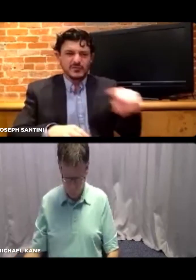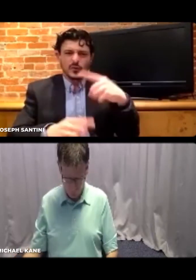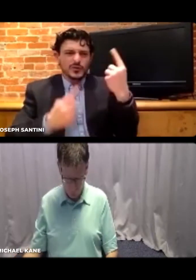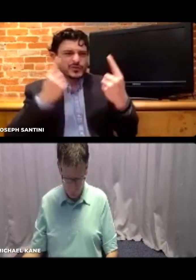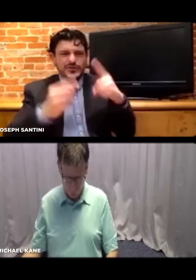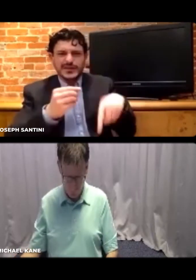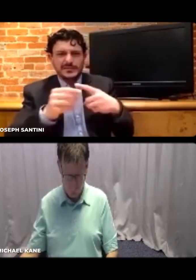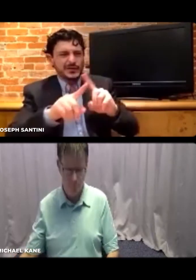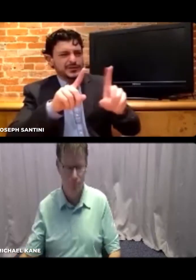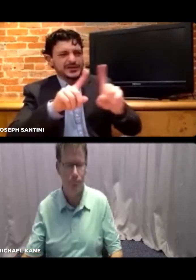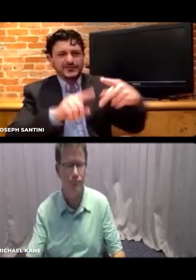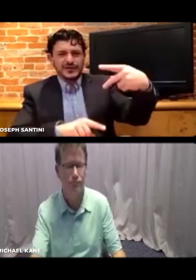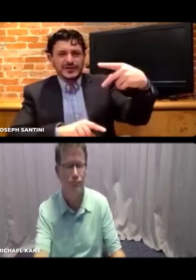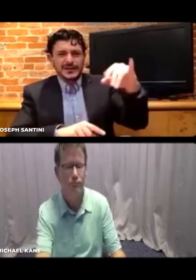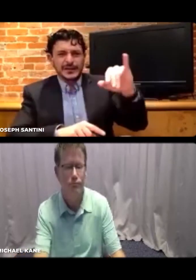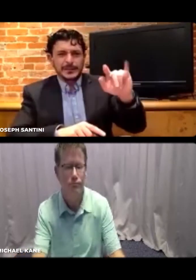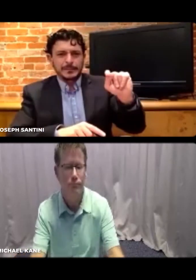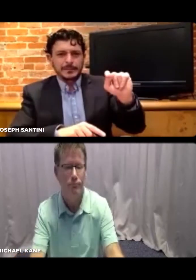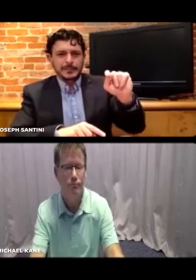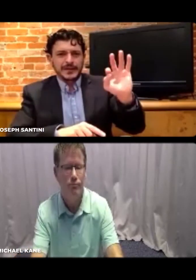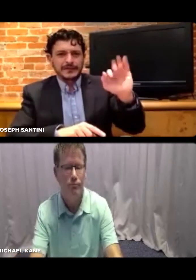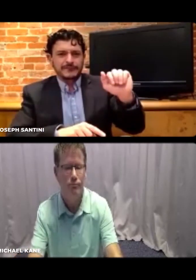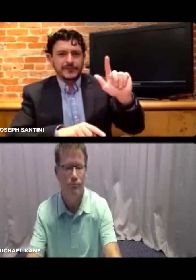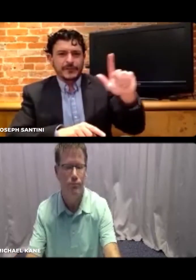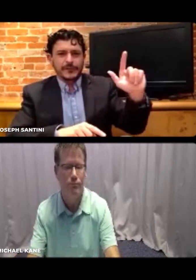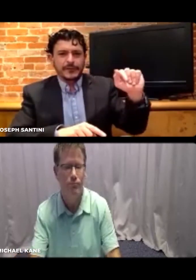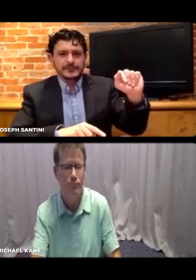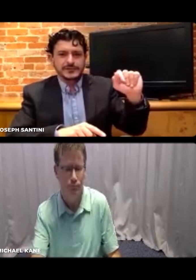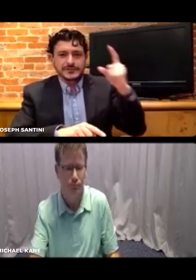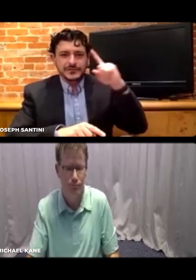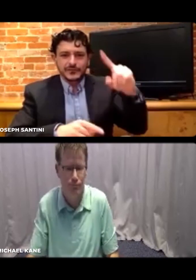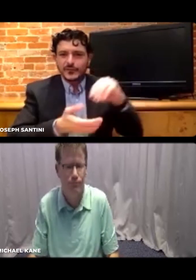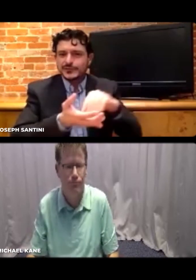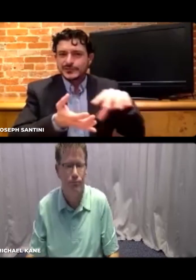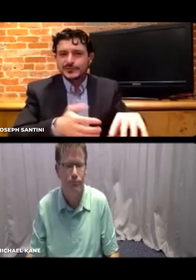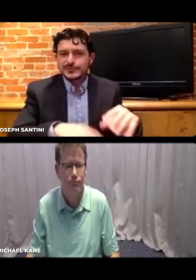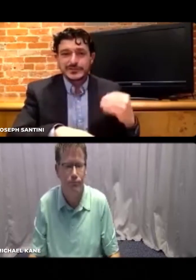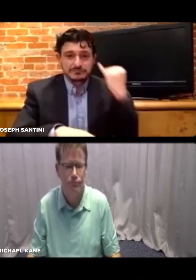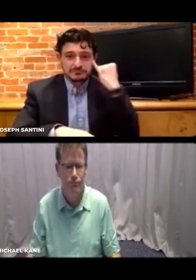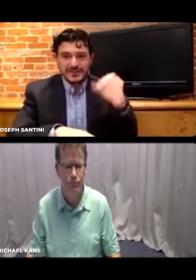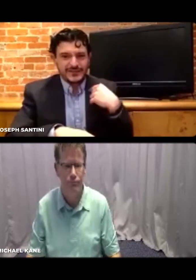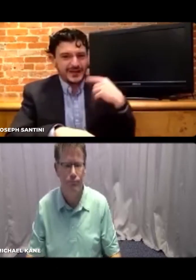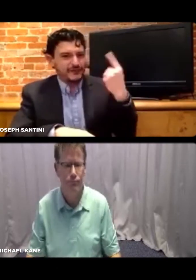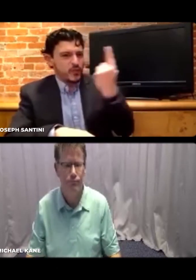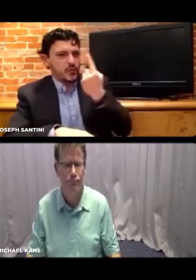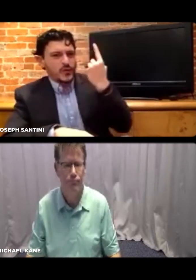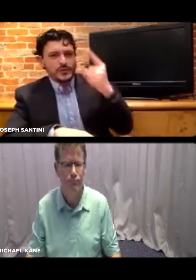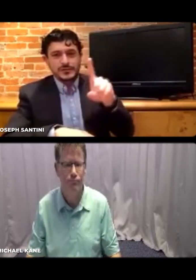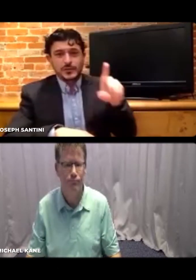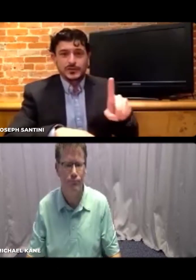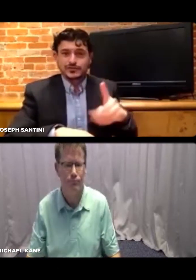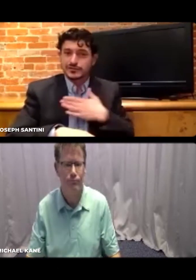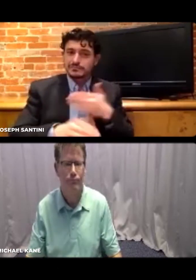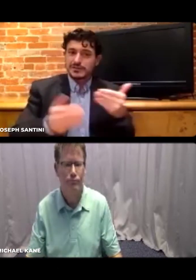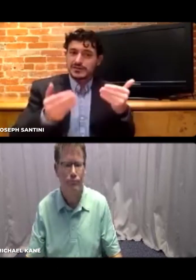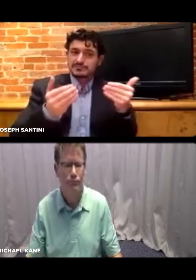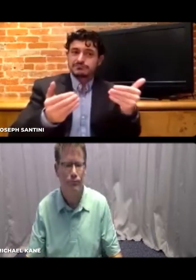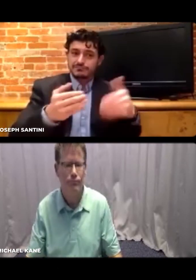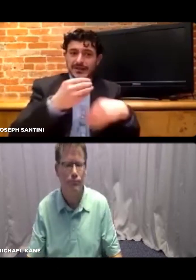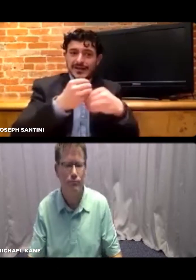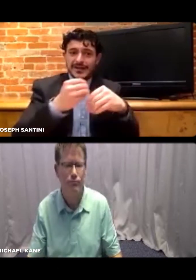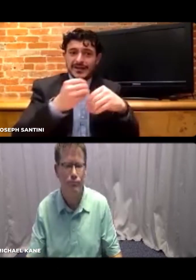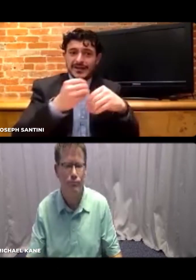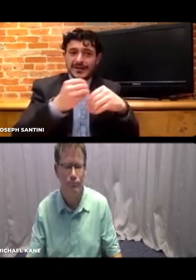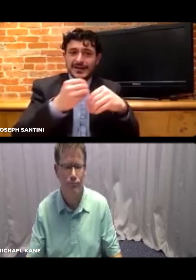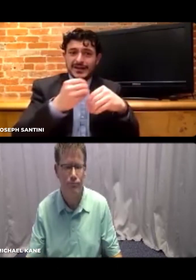have on this discussion question as well. Are there any pitfalls that you see for our deaf students that we should be making them